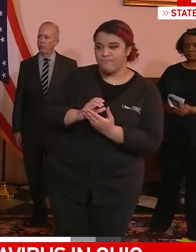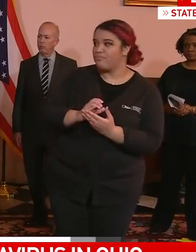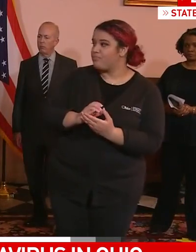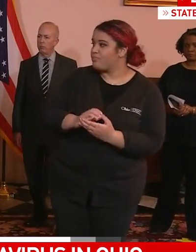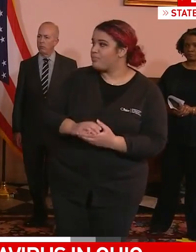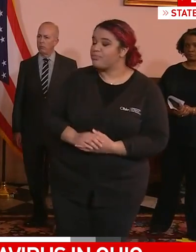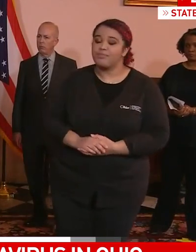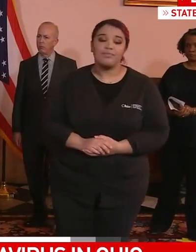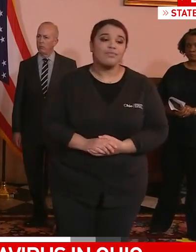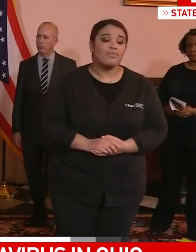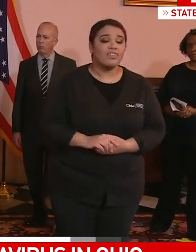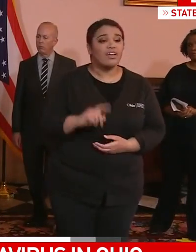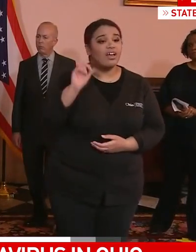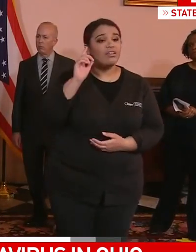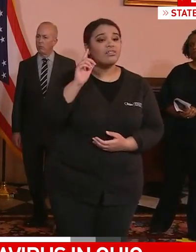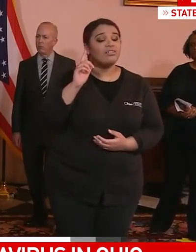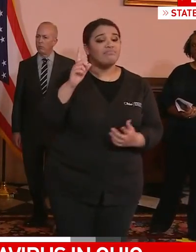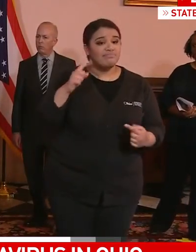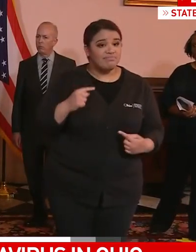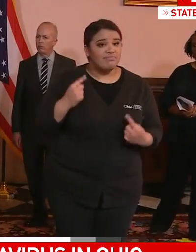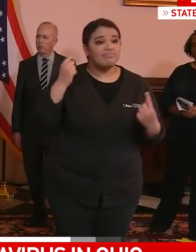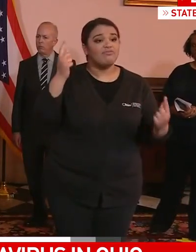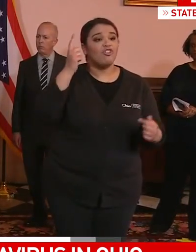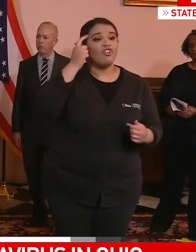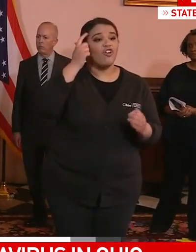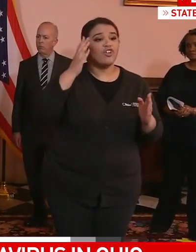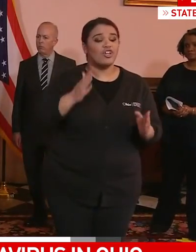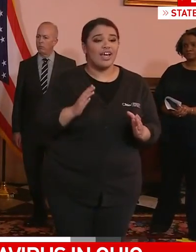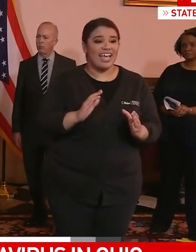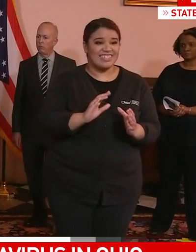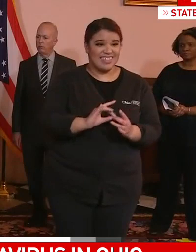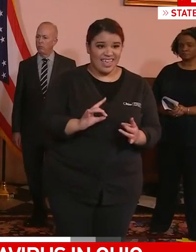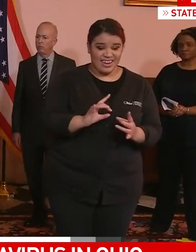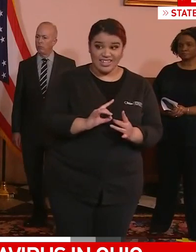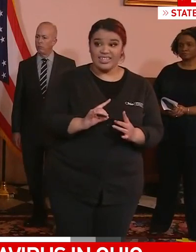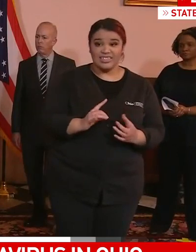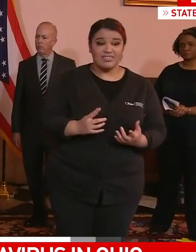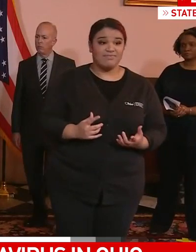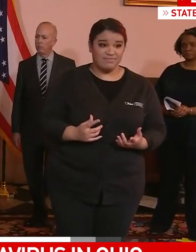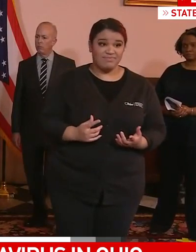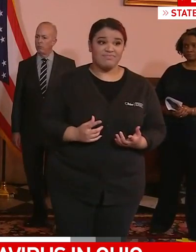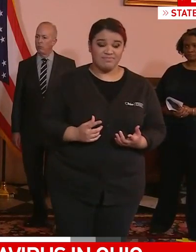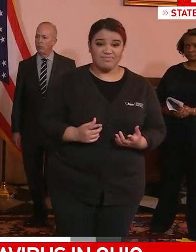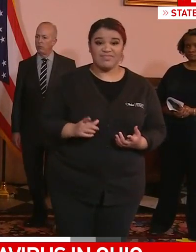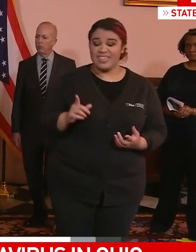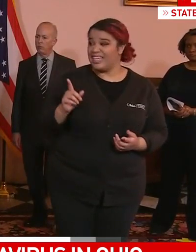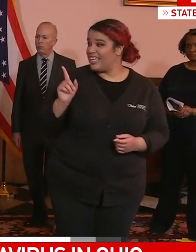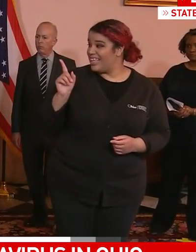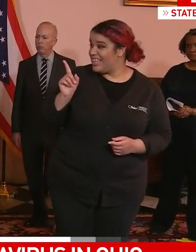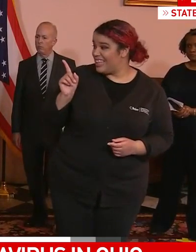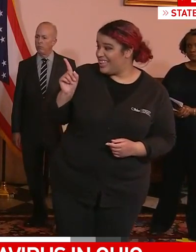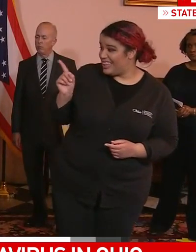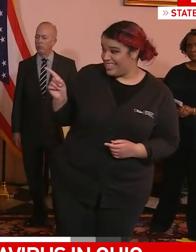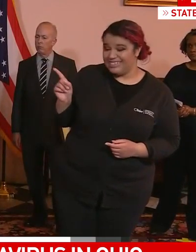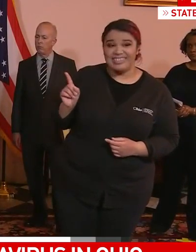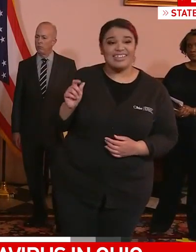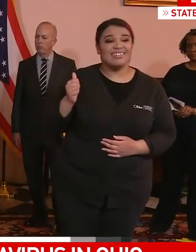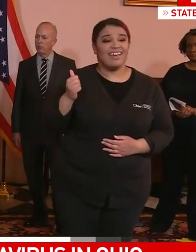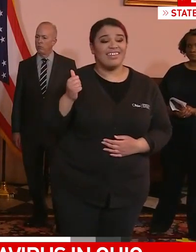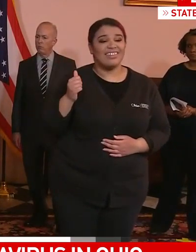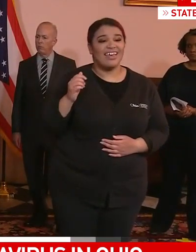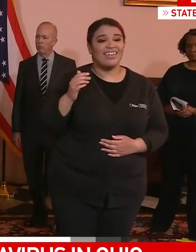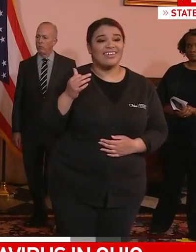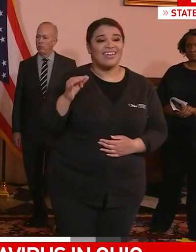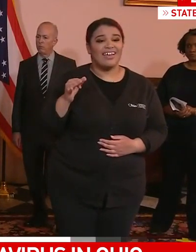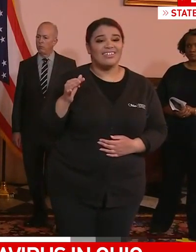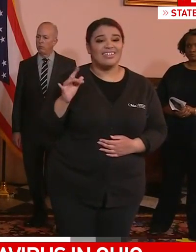As the governor has always said, this is the big one. This is the 1918 scenario of the Spanish flu,